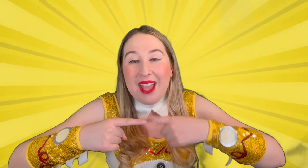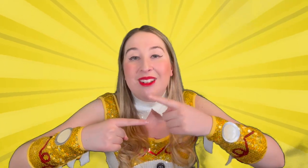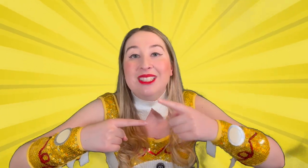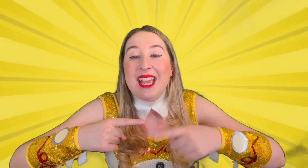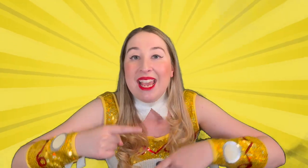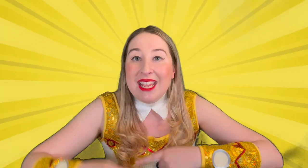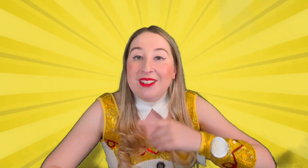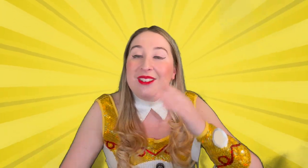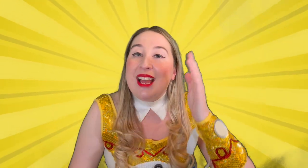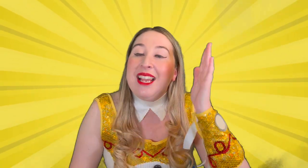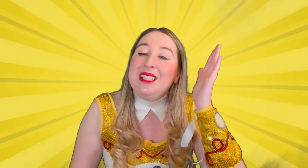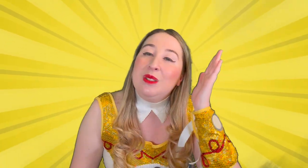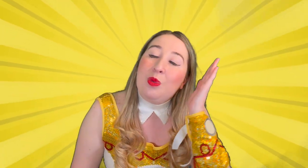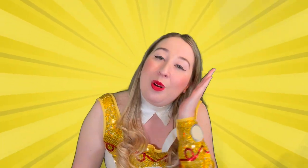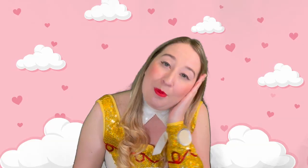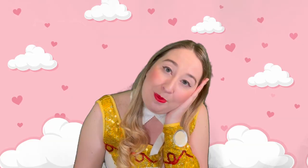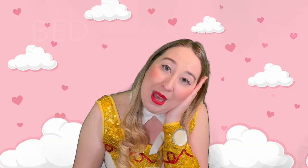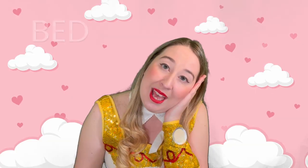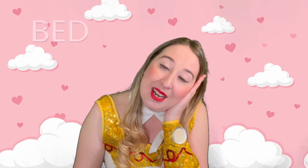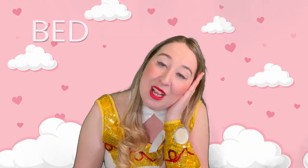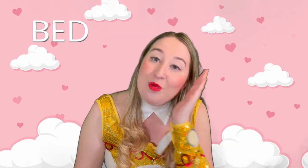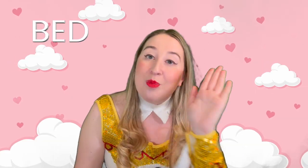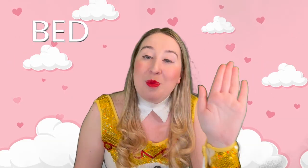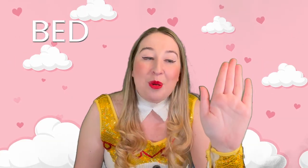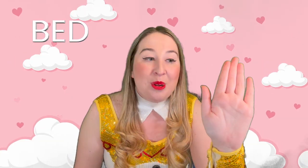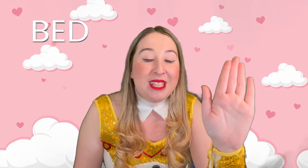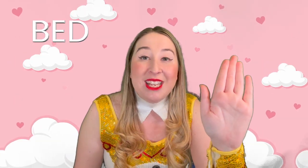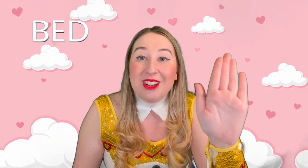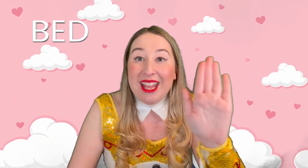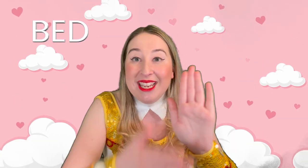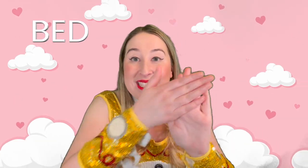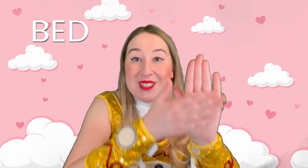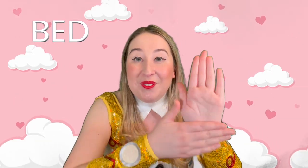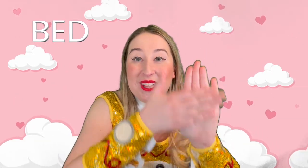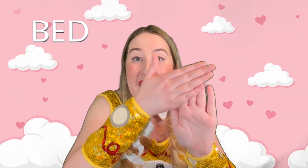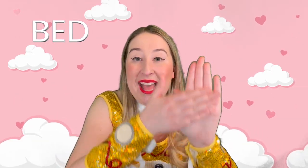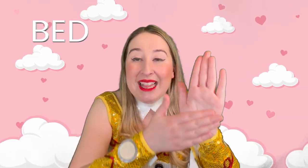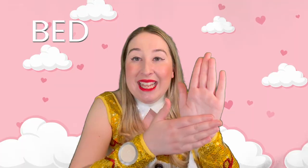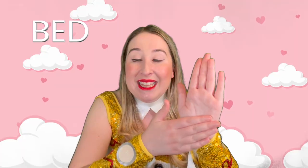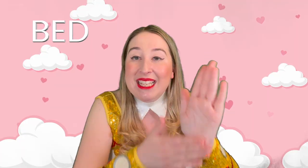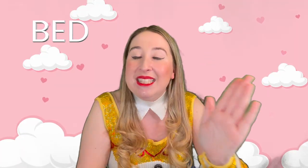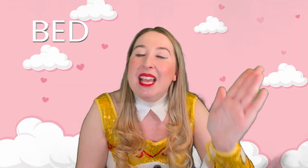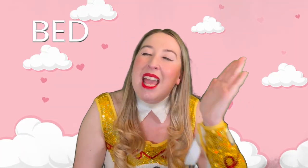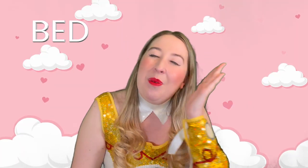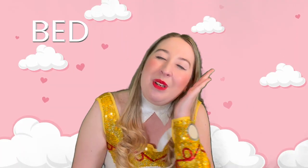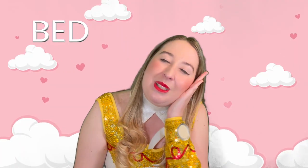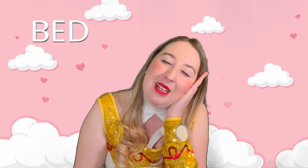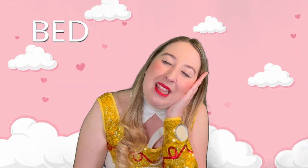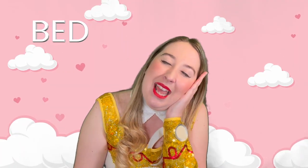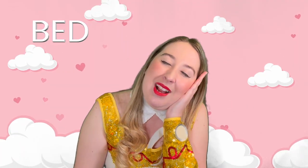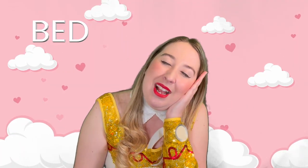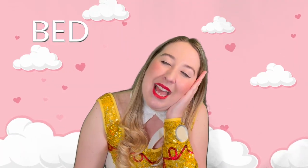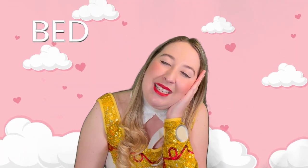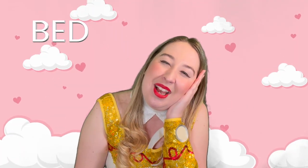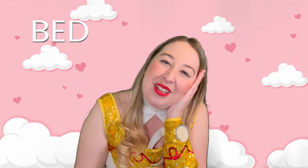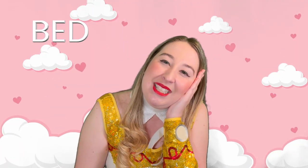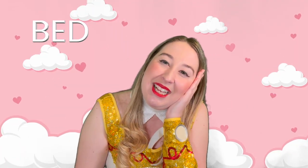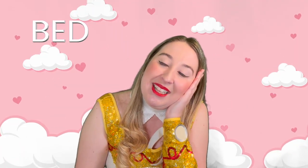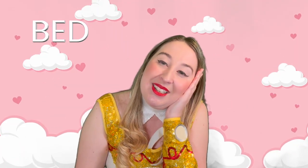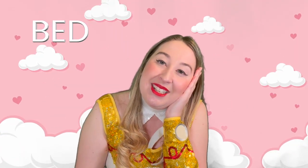miles in your nice warm bed. Remember, pretend your hand is flat like this, and we're just going to lay our head down and take a little